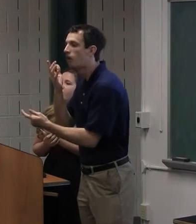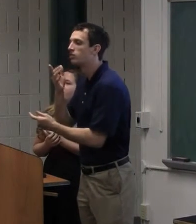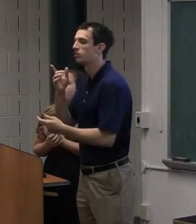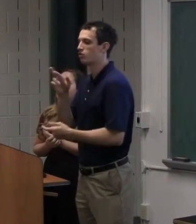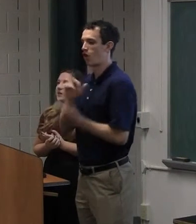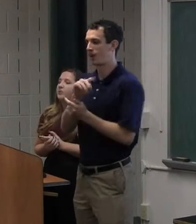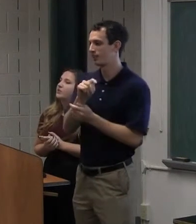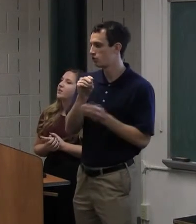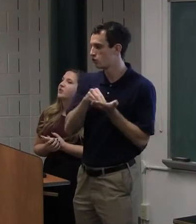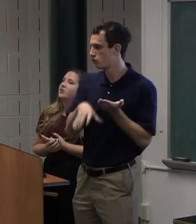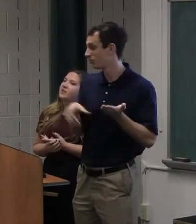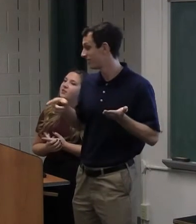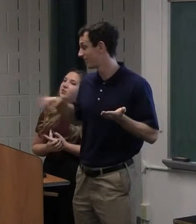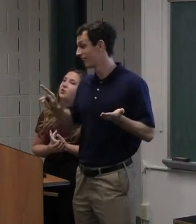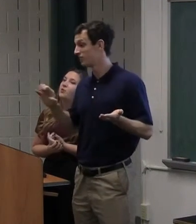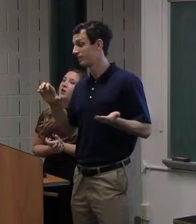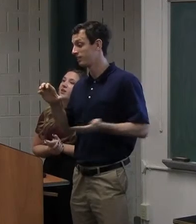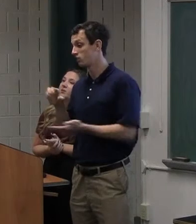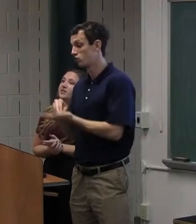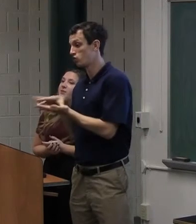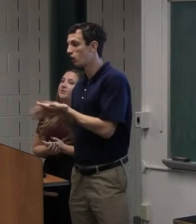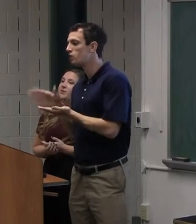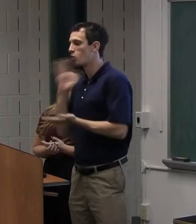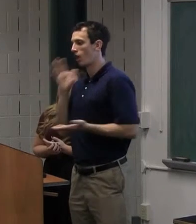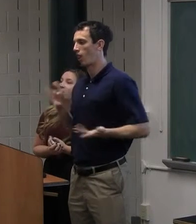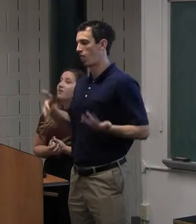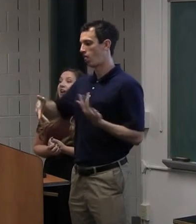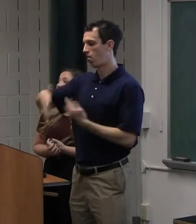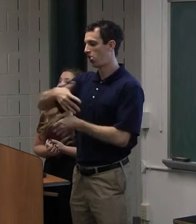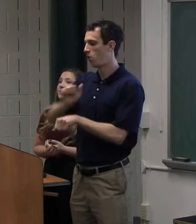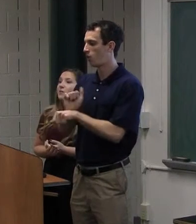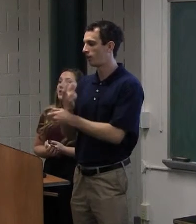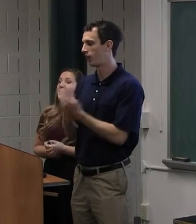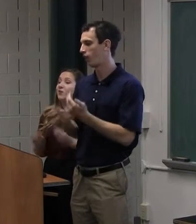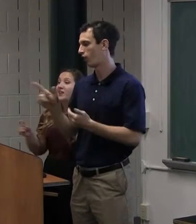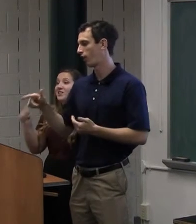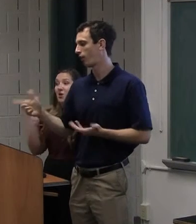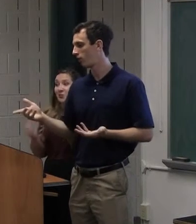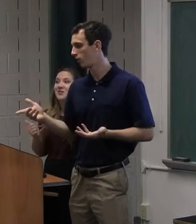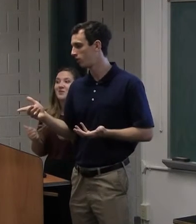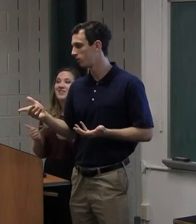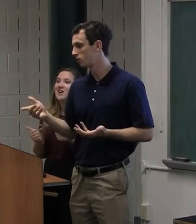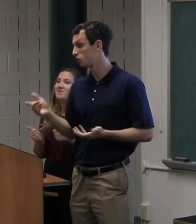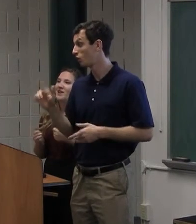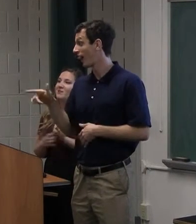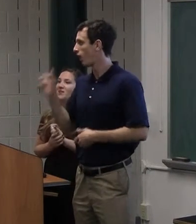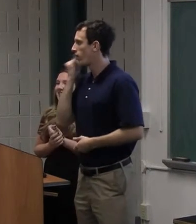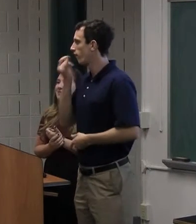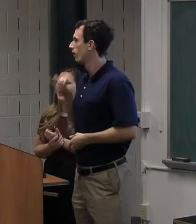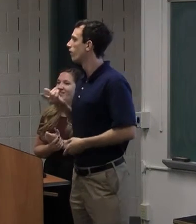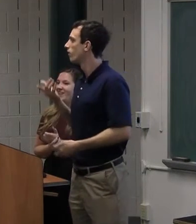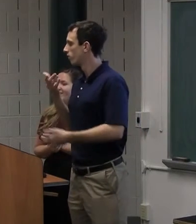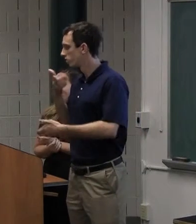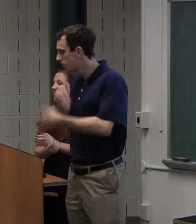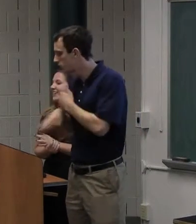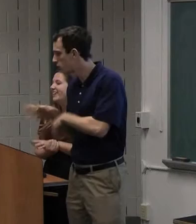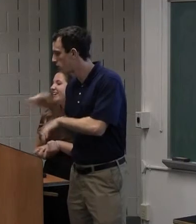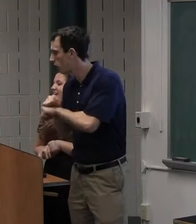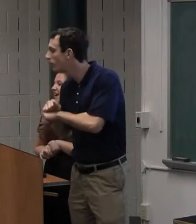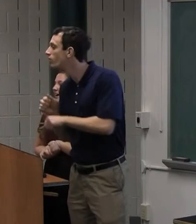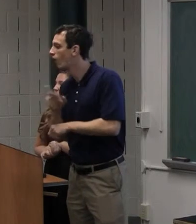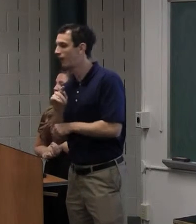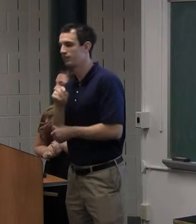together, and you might as well set up those connections now so you don't walk into an assignment person and go, I've never met you before, let's hope this works out well, we teamed it